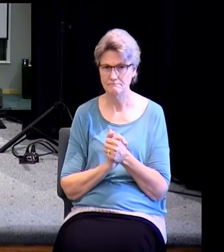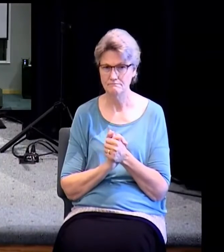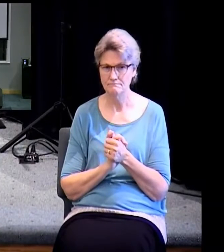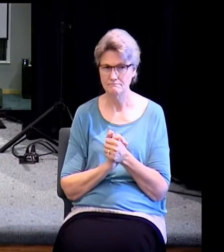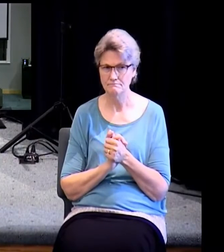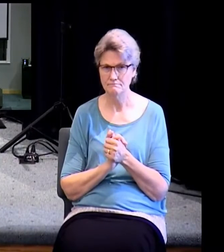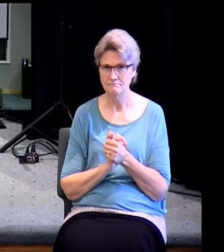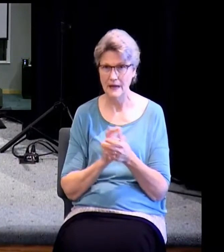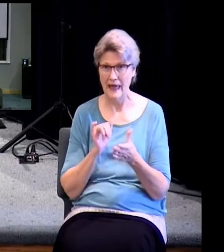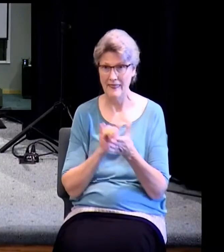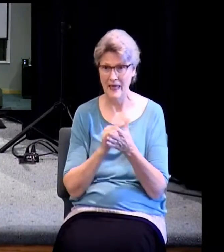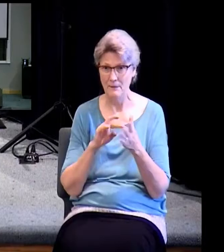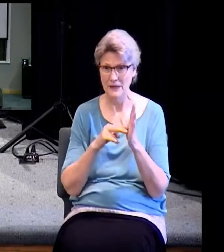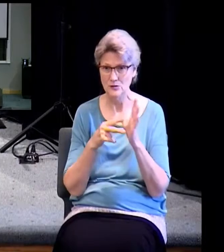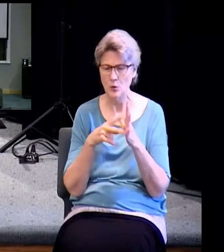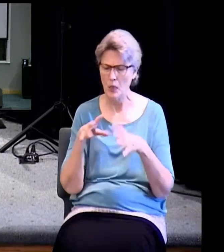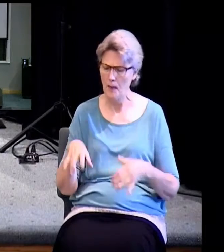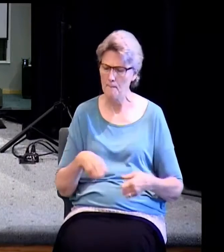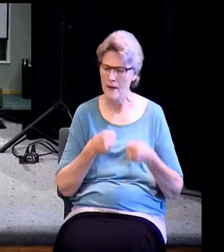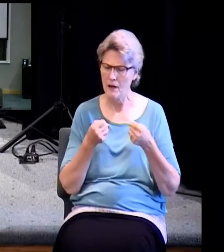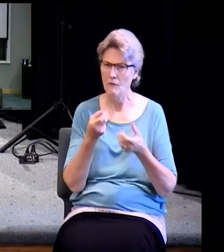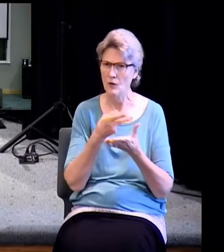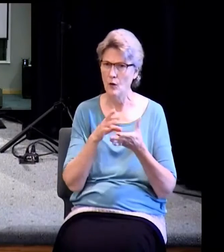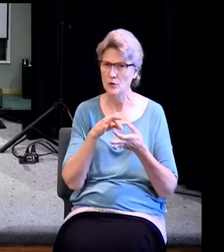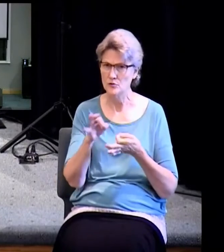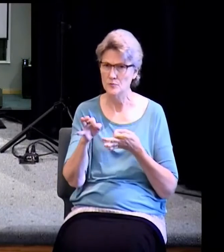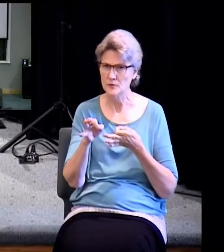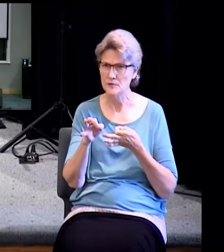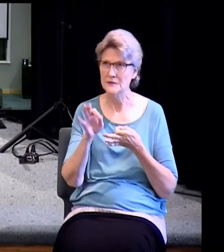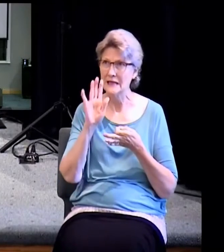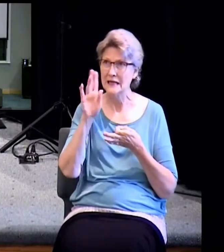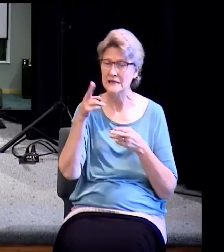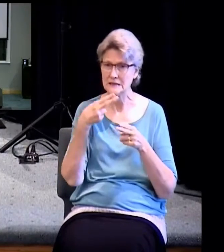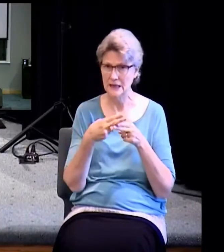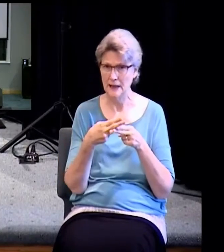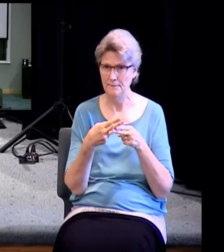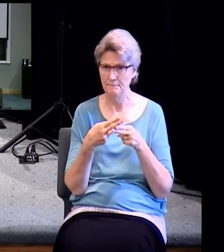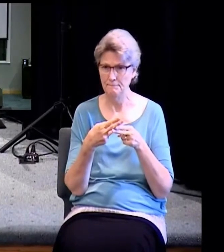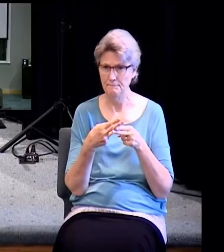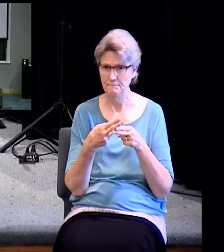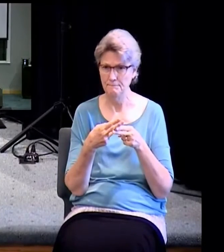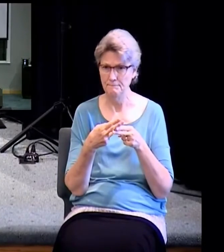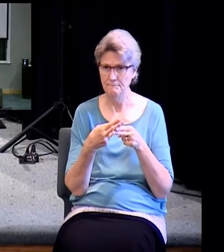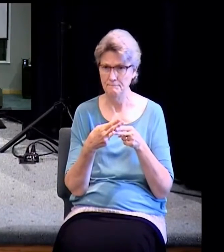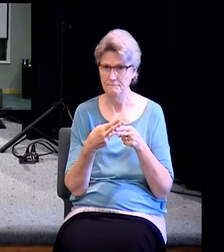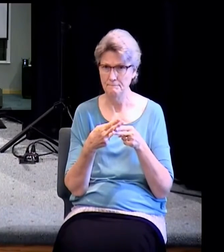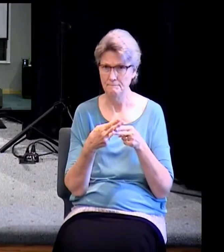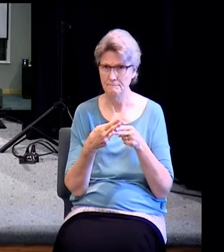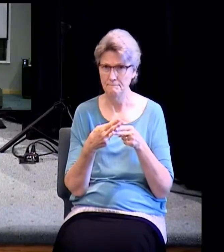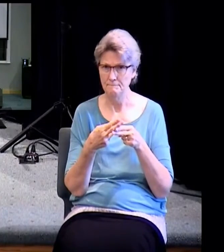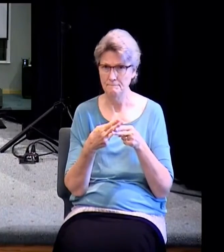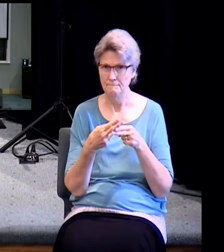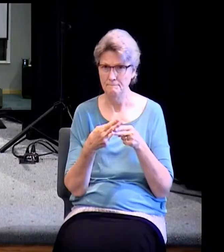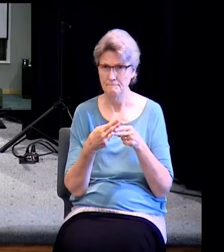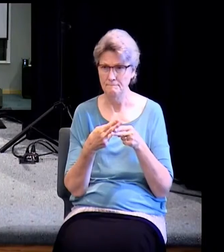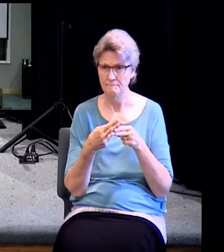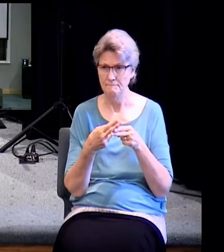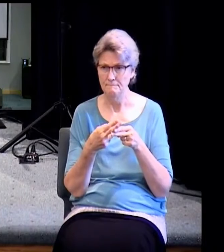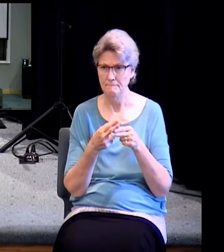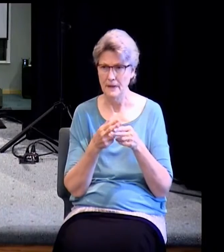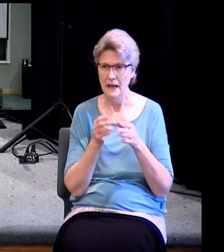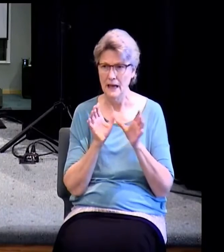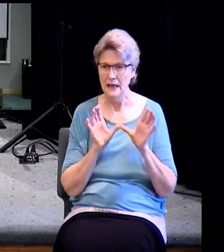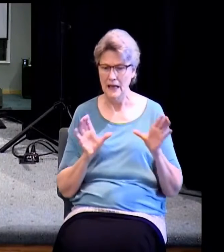That's what this means. His name engulfs the three mountains that